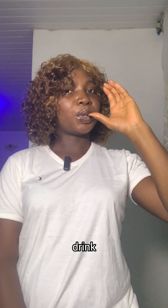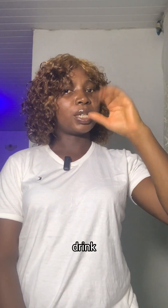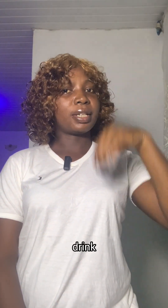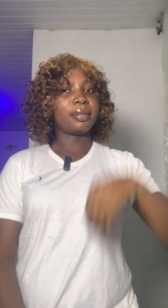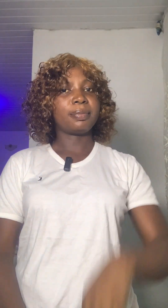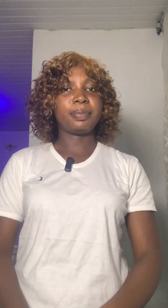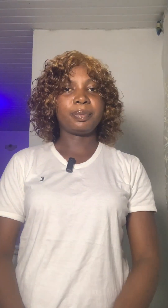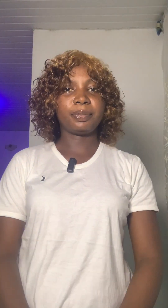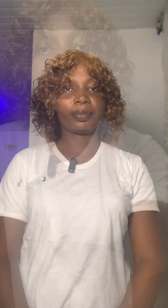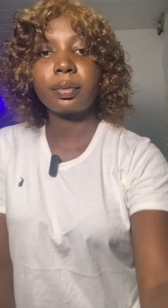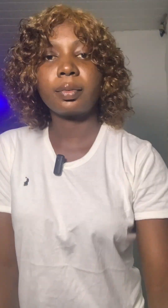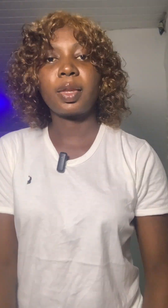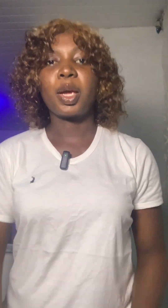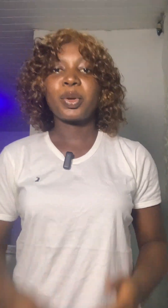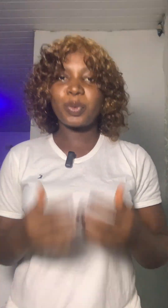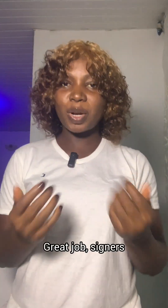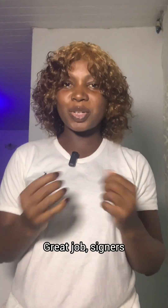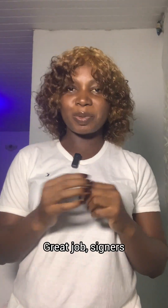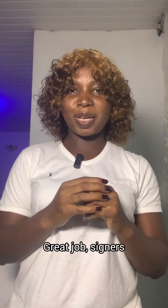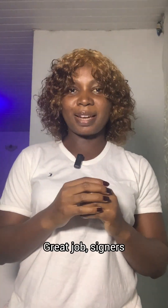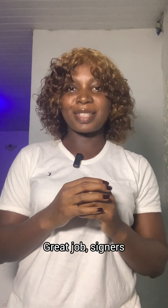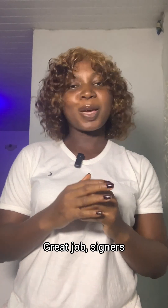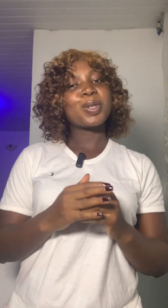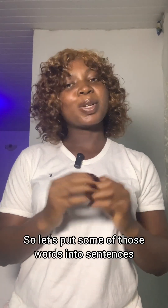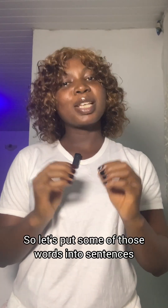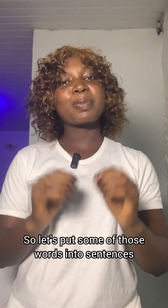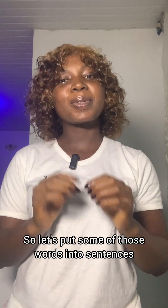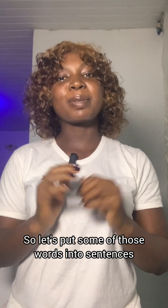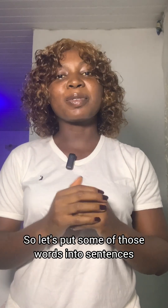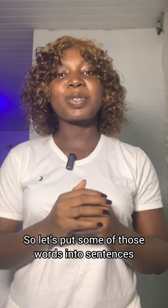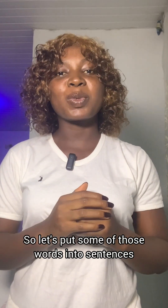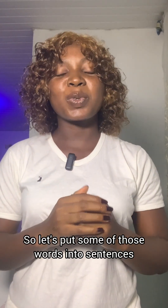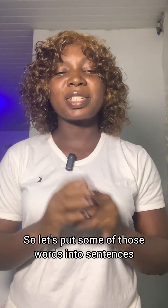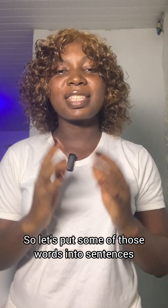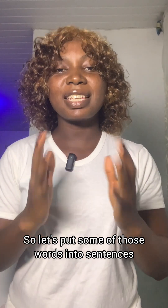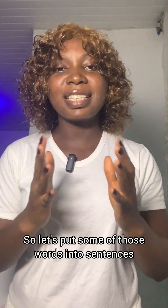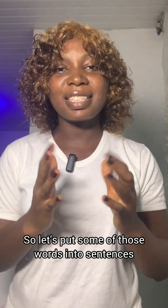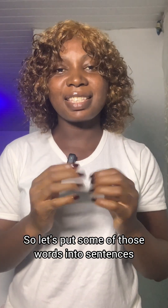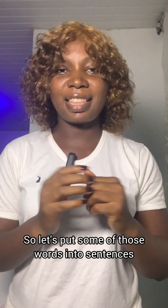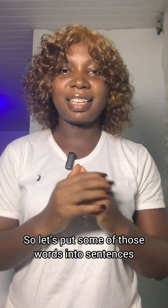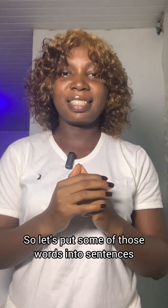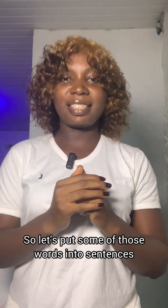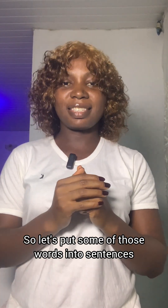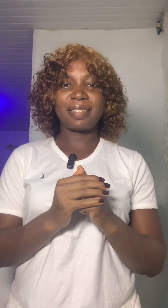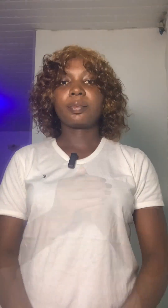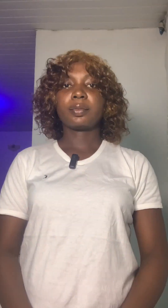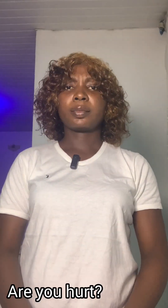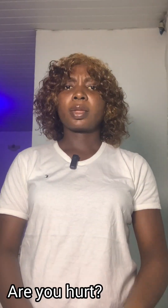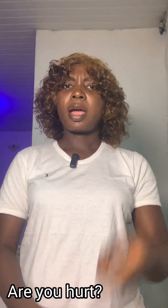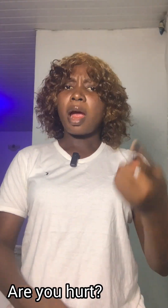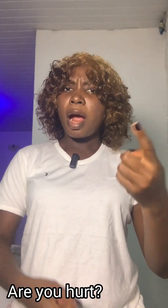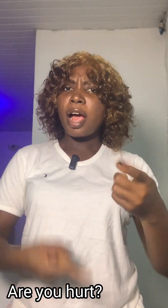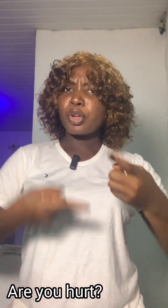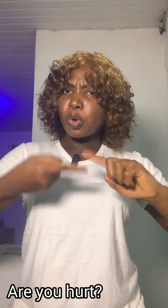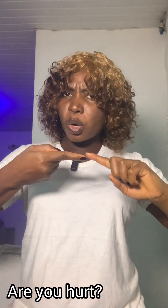drink. Great job, signers. So let's put some of those words into sentences. Are you